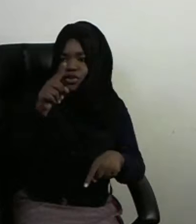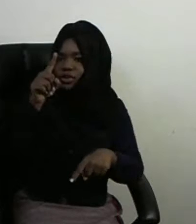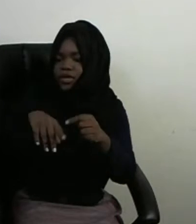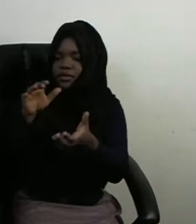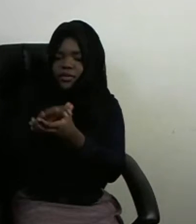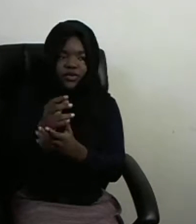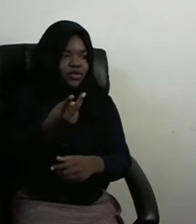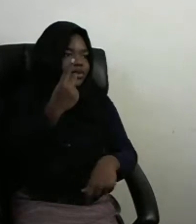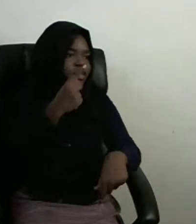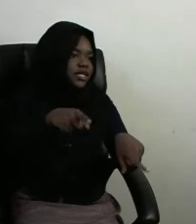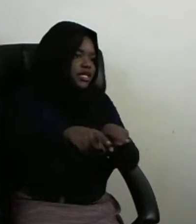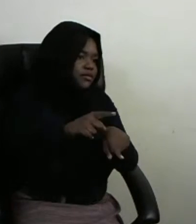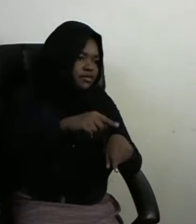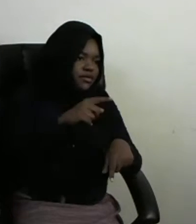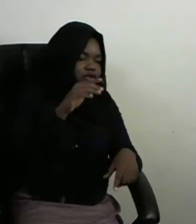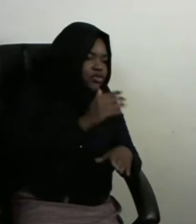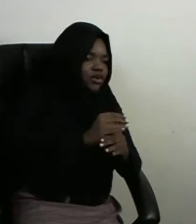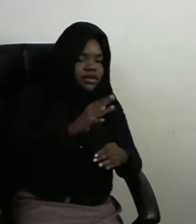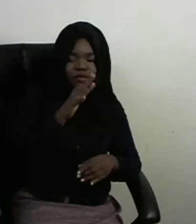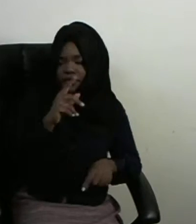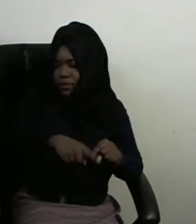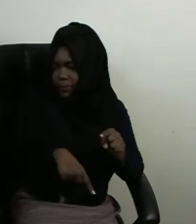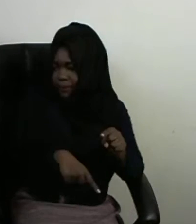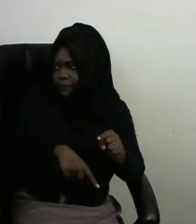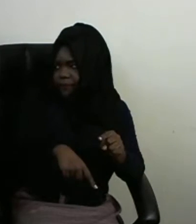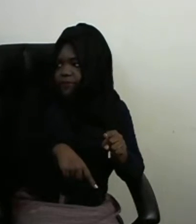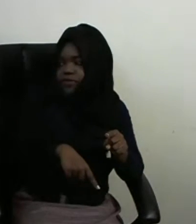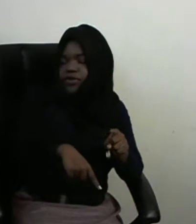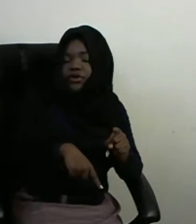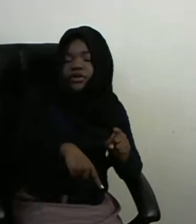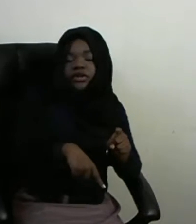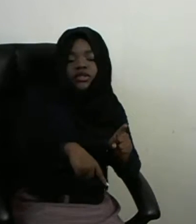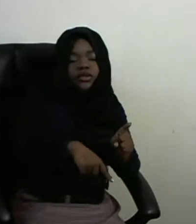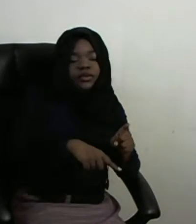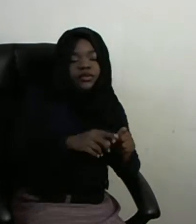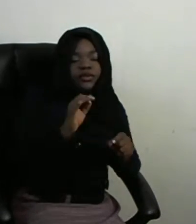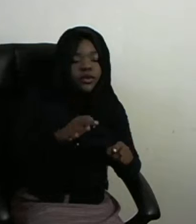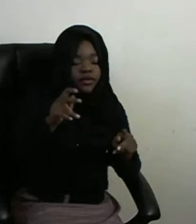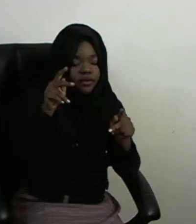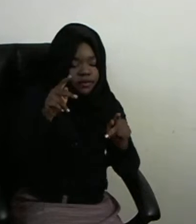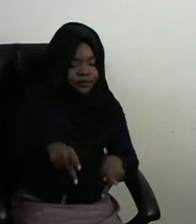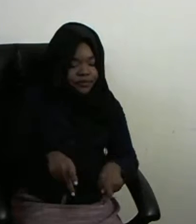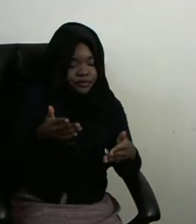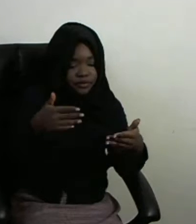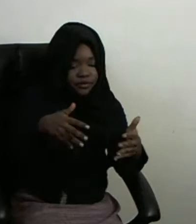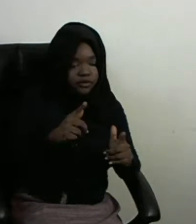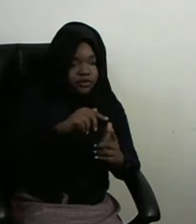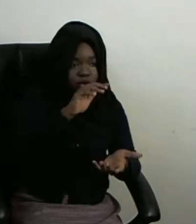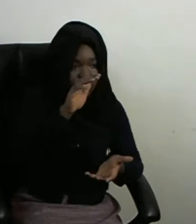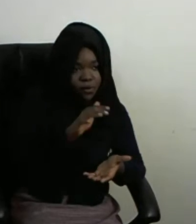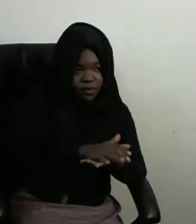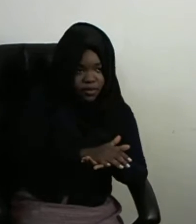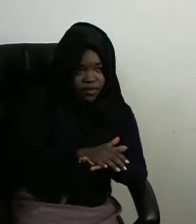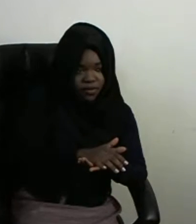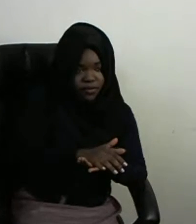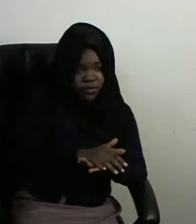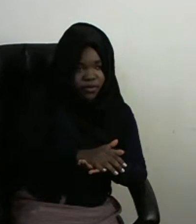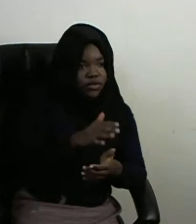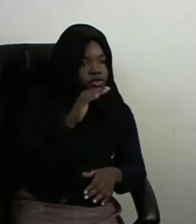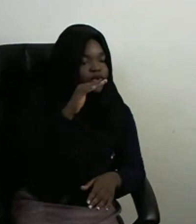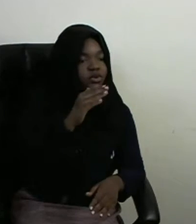the two at the same time. Okay? So if a person is allowed to marry